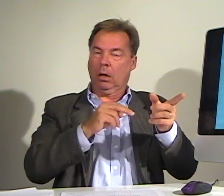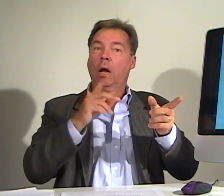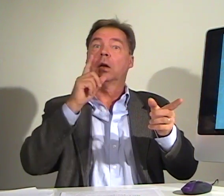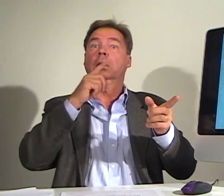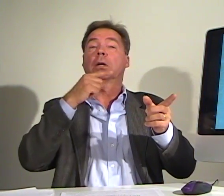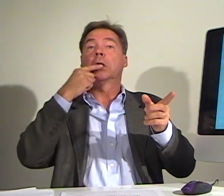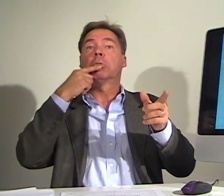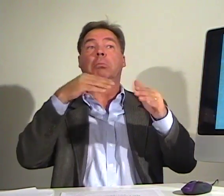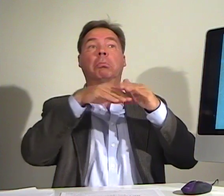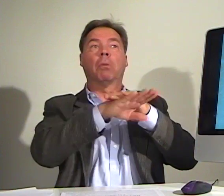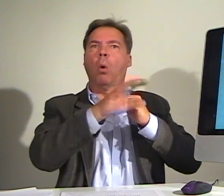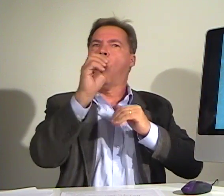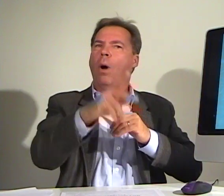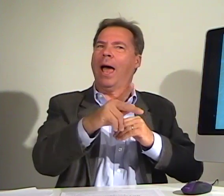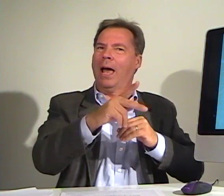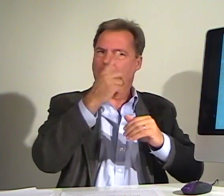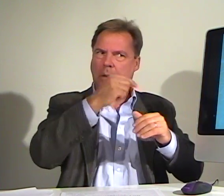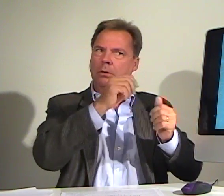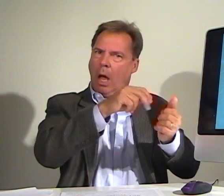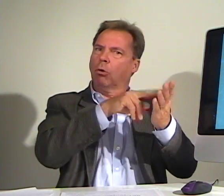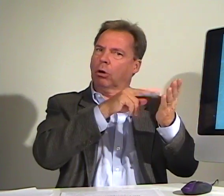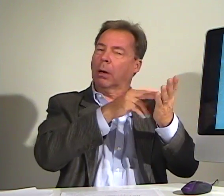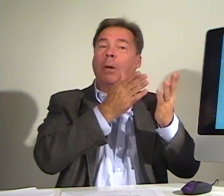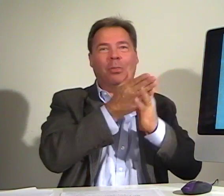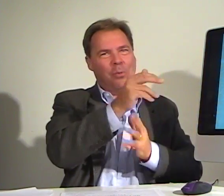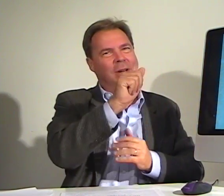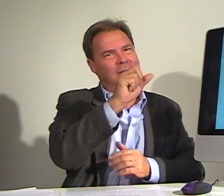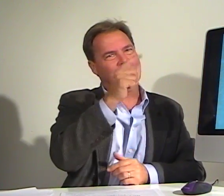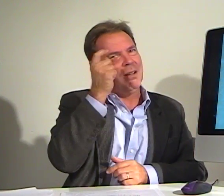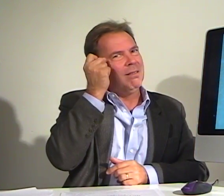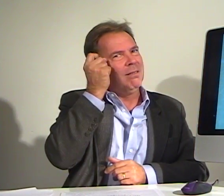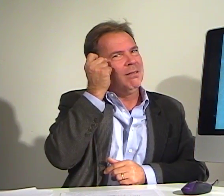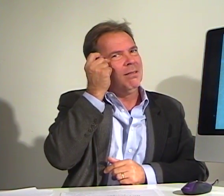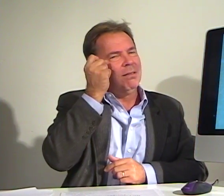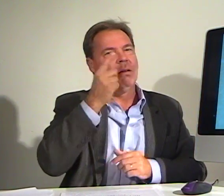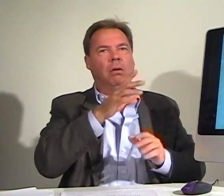and procedures that would help them use American Sign Language to learn how to read.